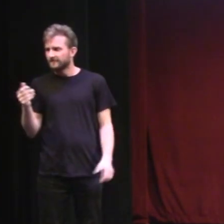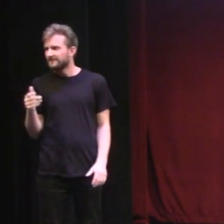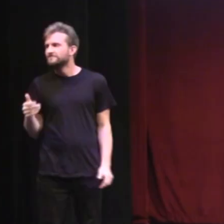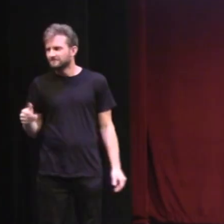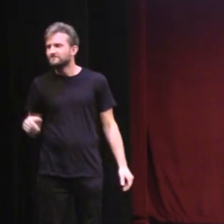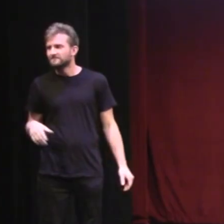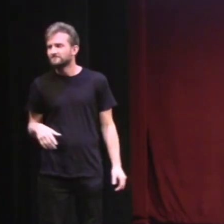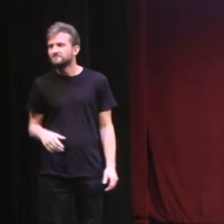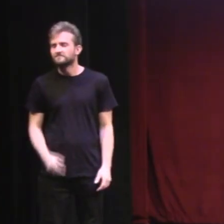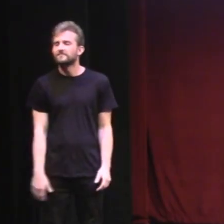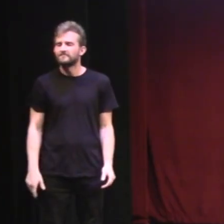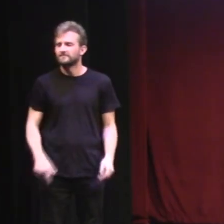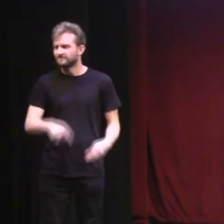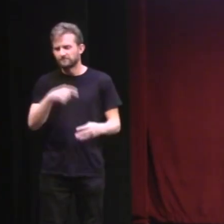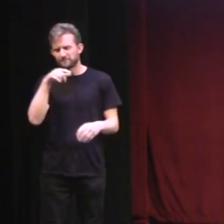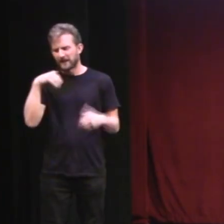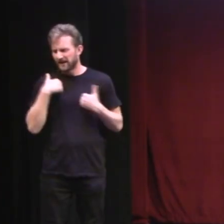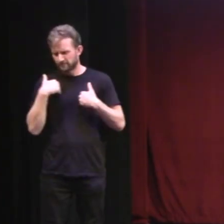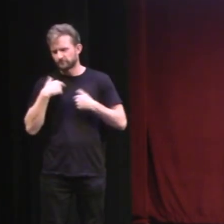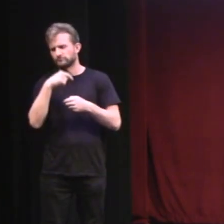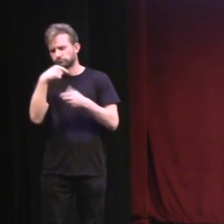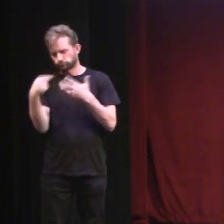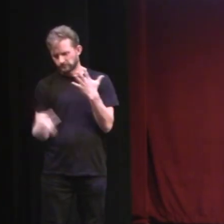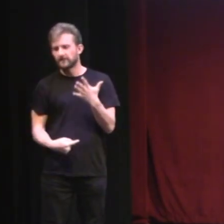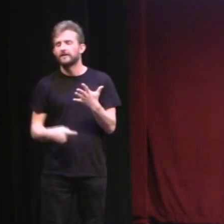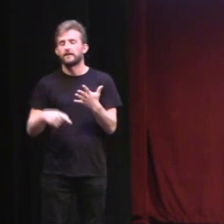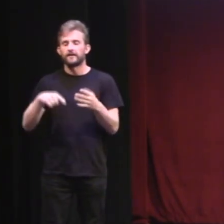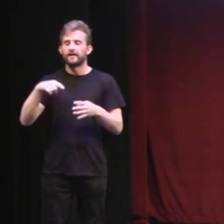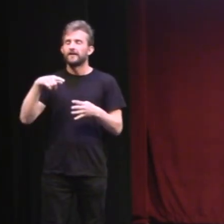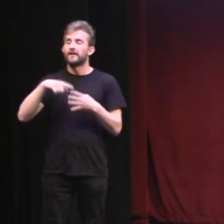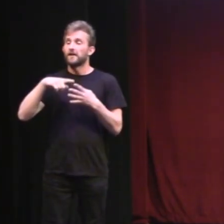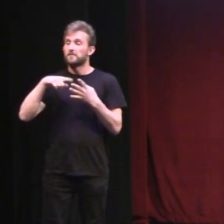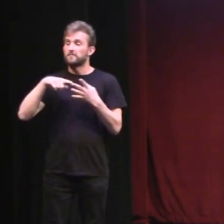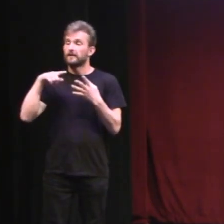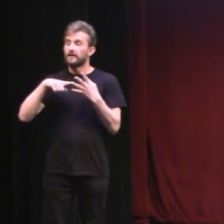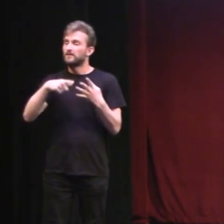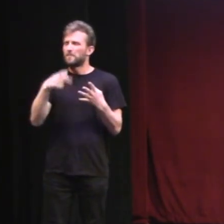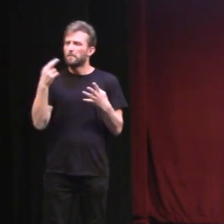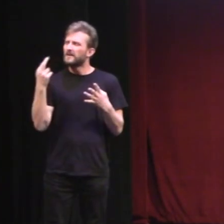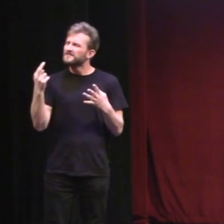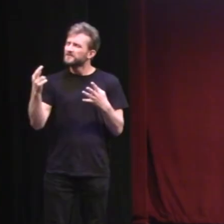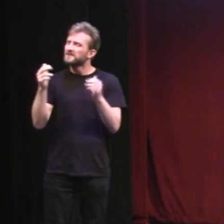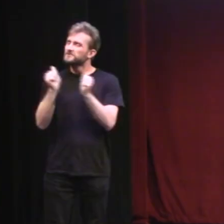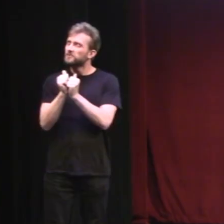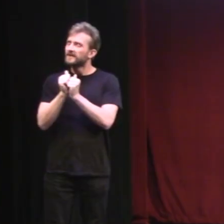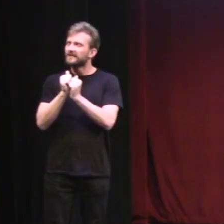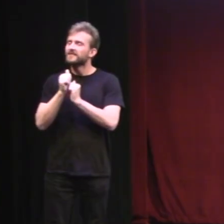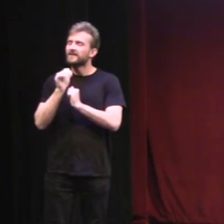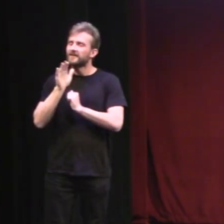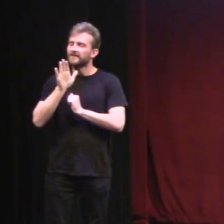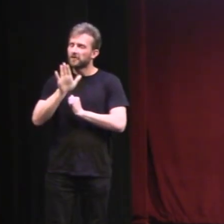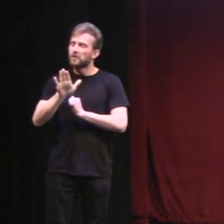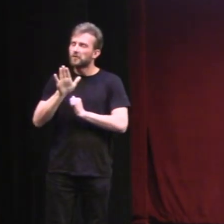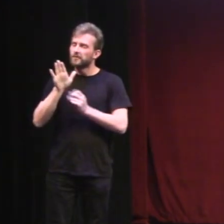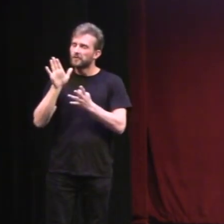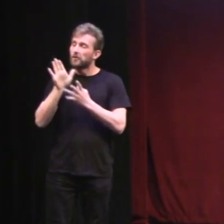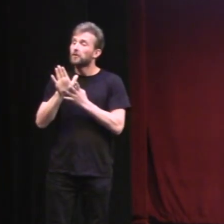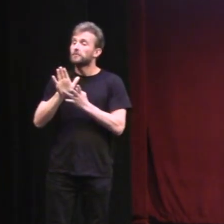She's best friends with her younger foster sister, who is the biological daughter of the